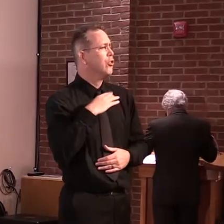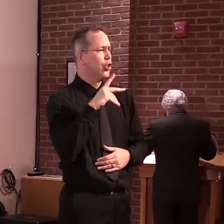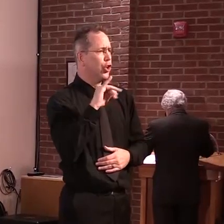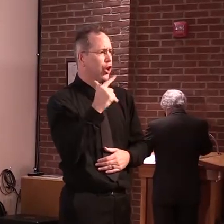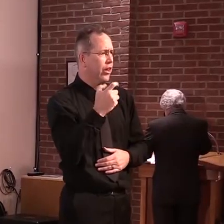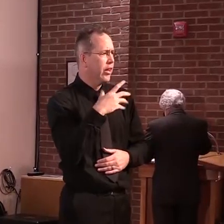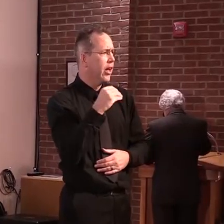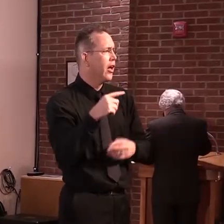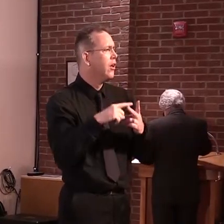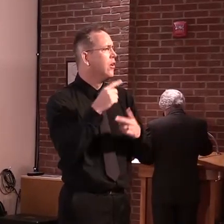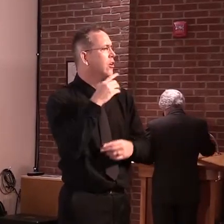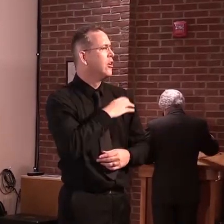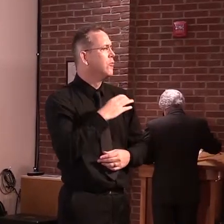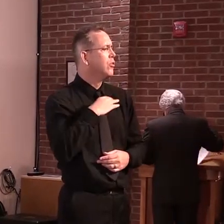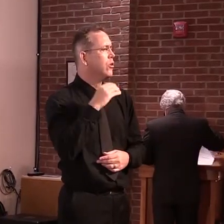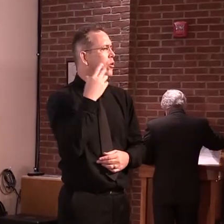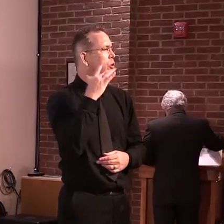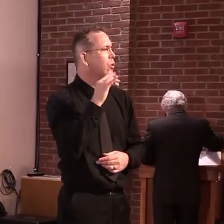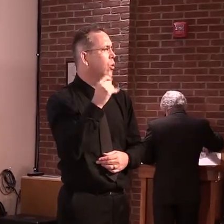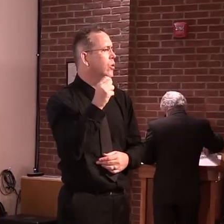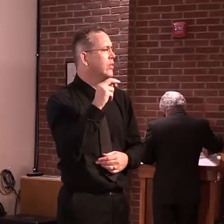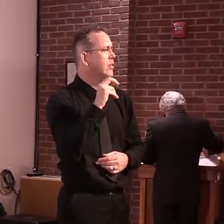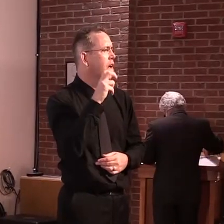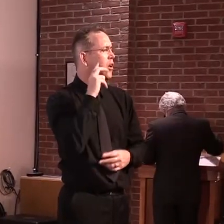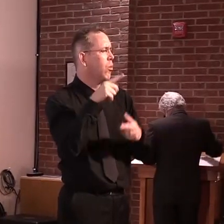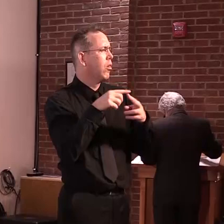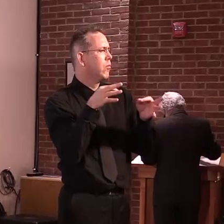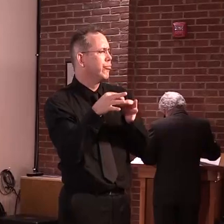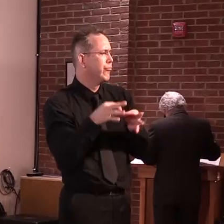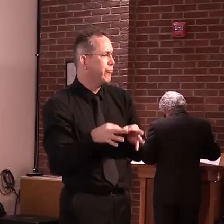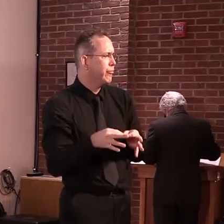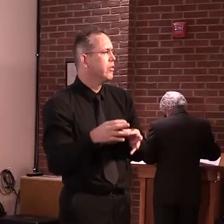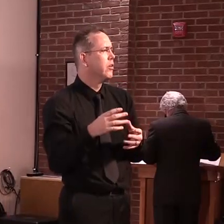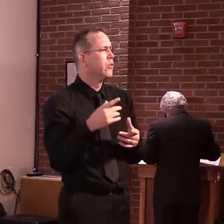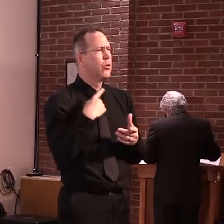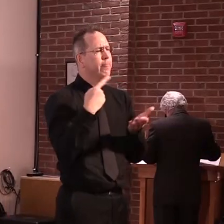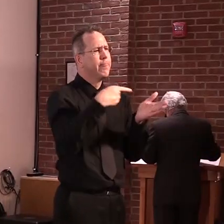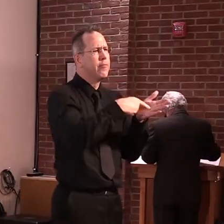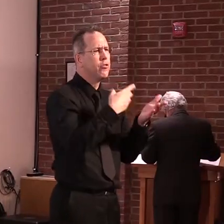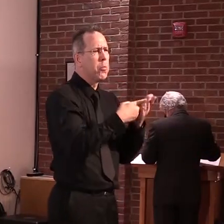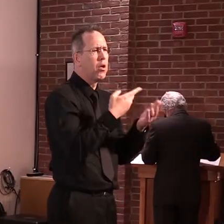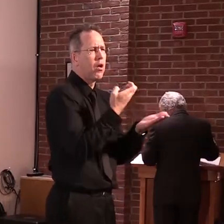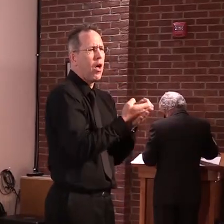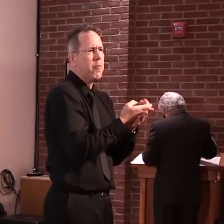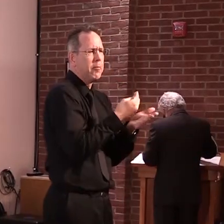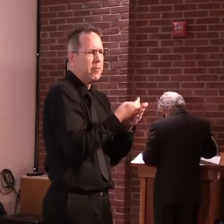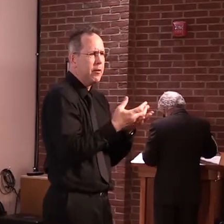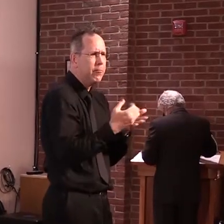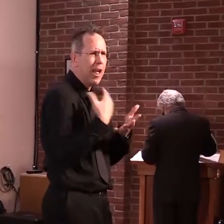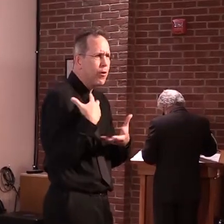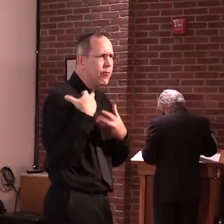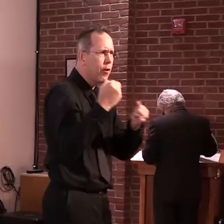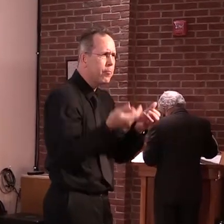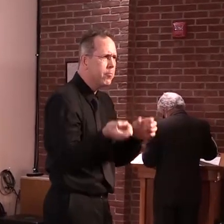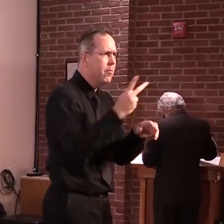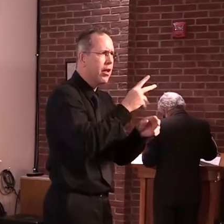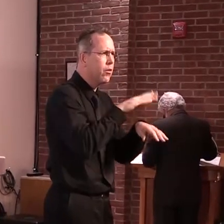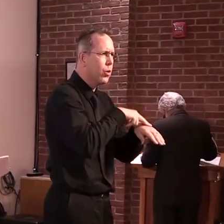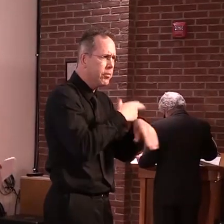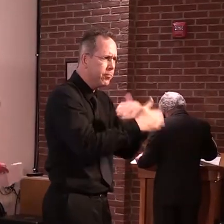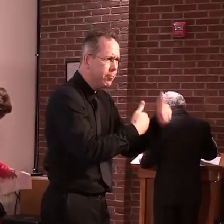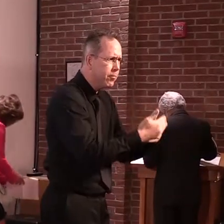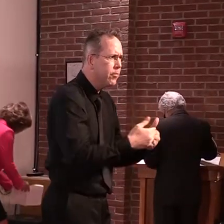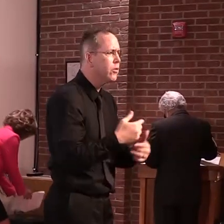phase two of our economic recovery package. But before I get to that, I want to take some additional time